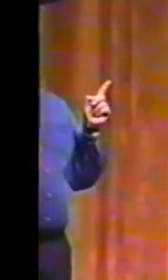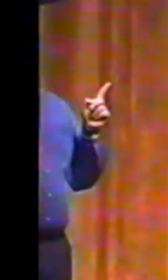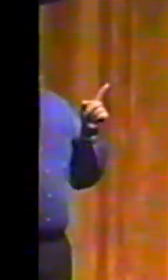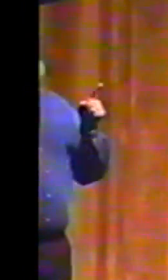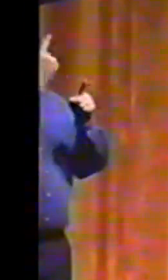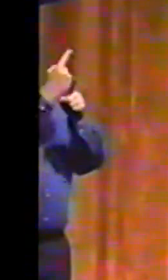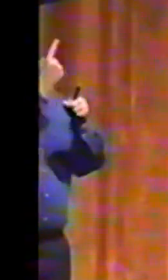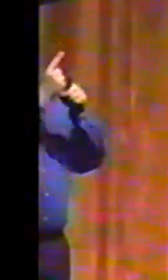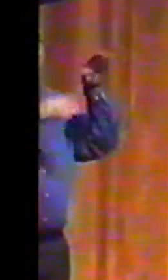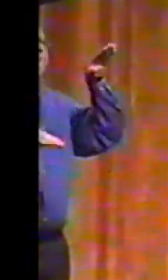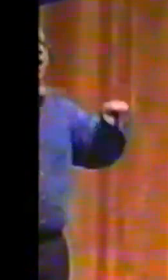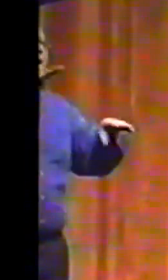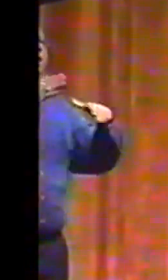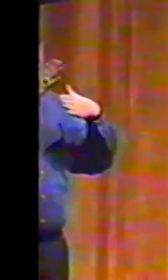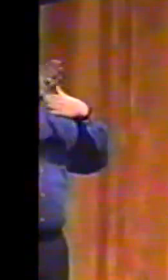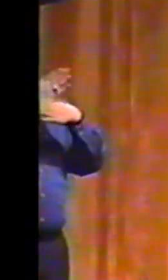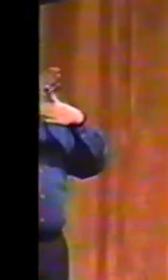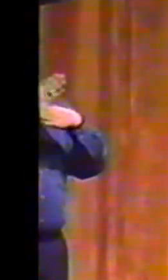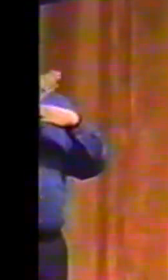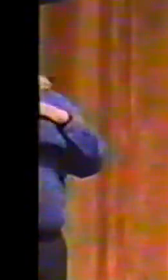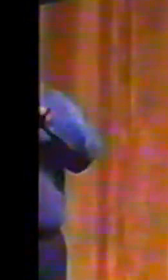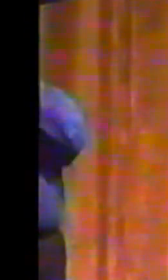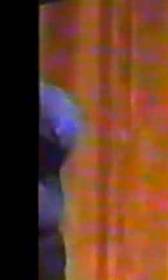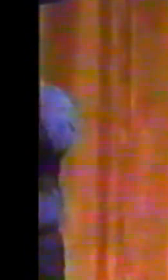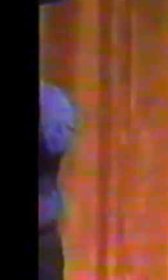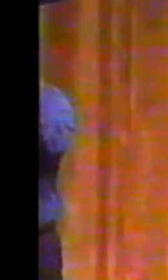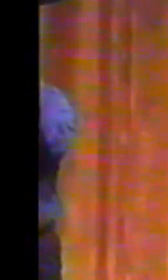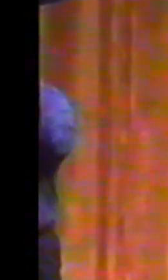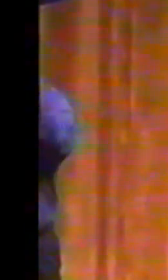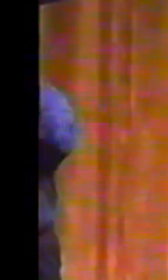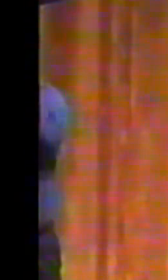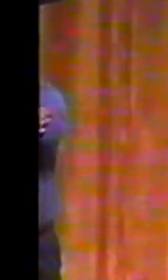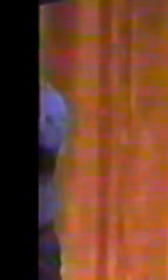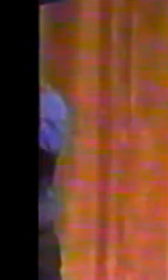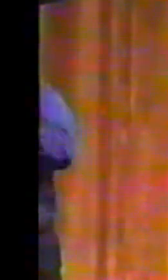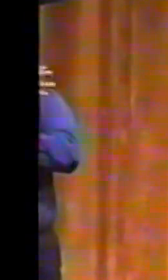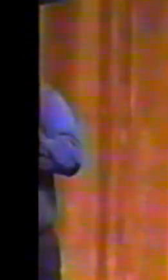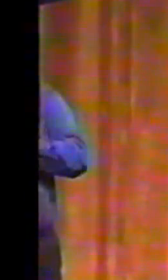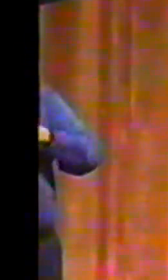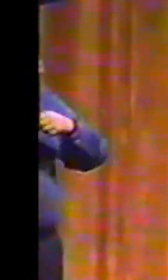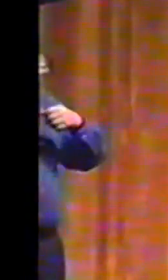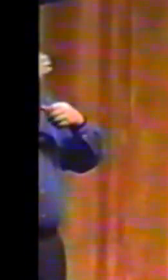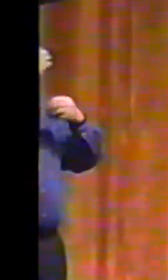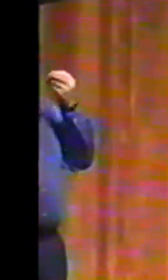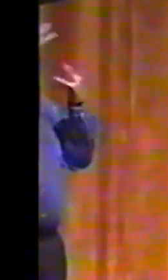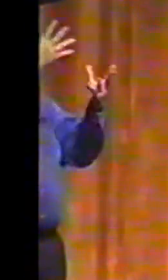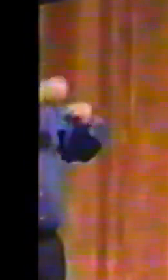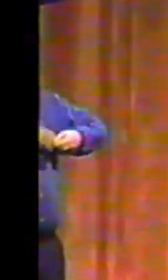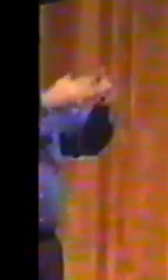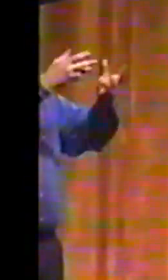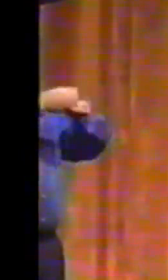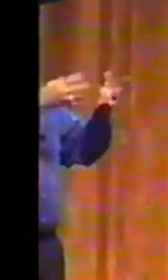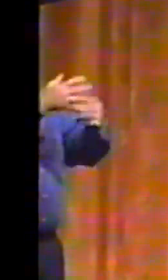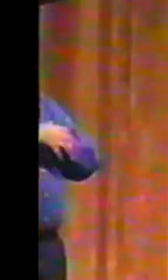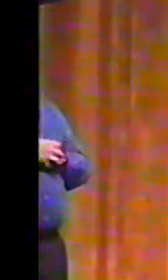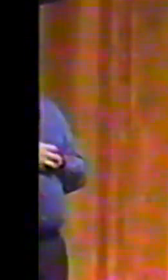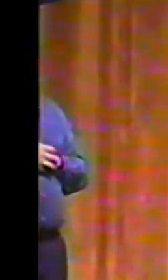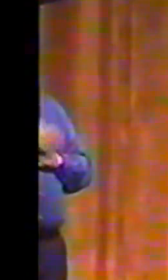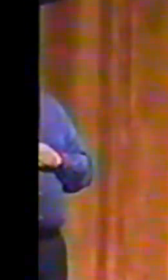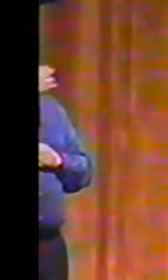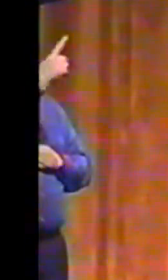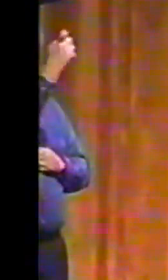and information concerning Afghanistan and the war on terrorism? I think it's a really good question. What's the appropriate balance? And I